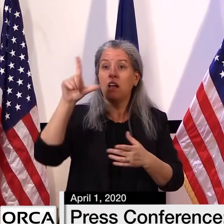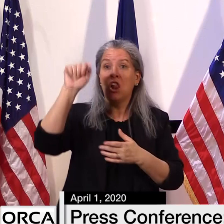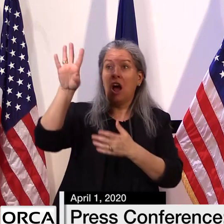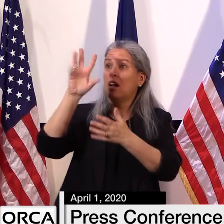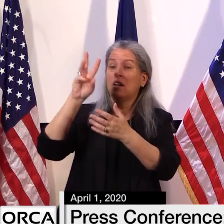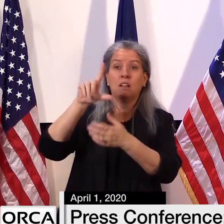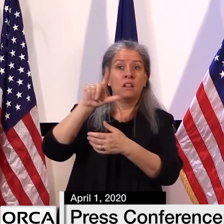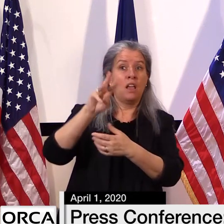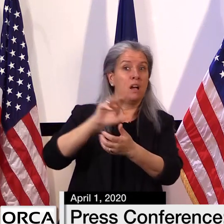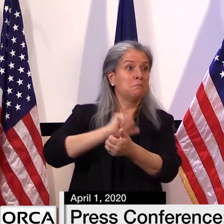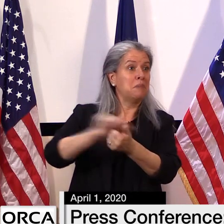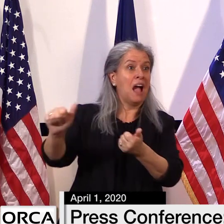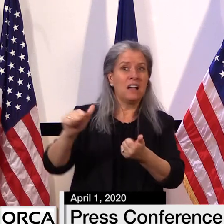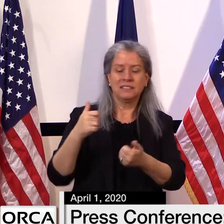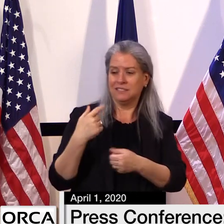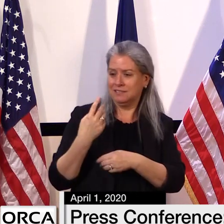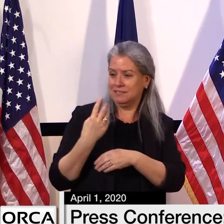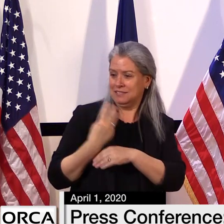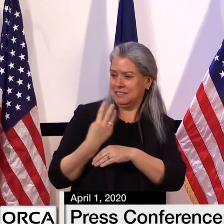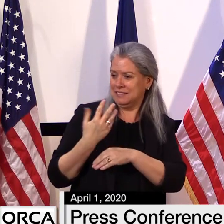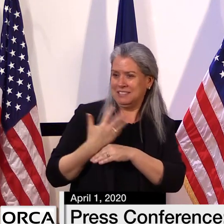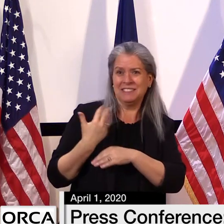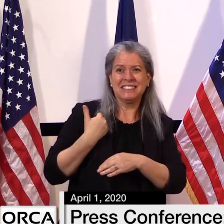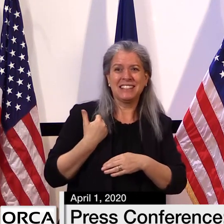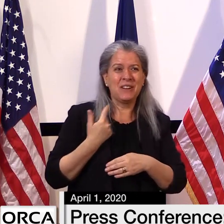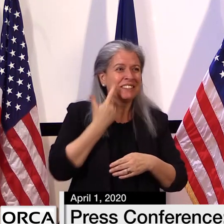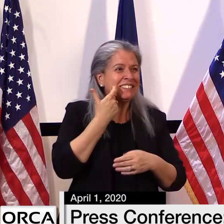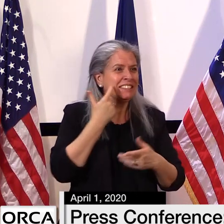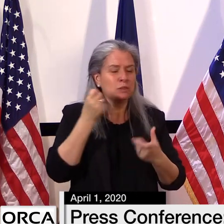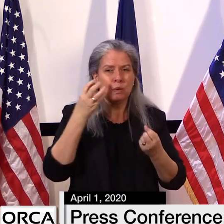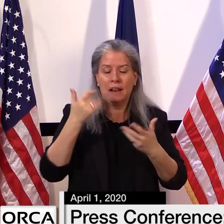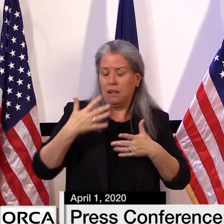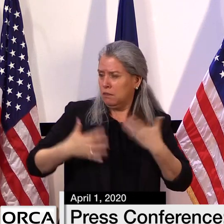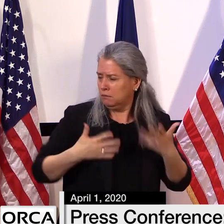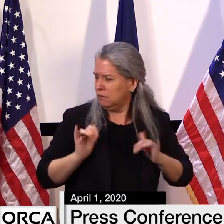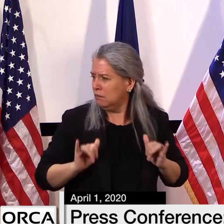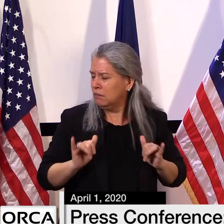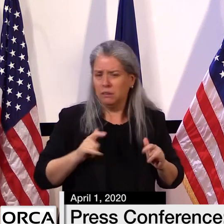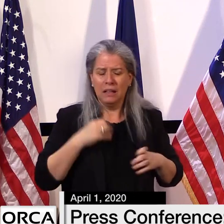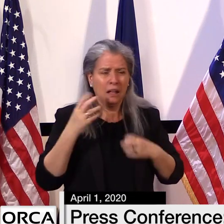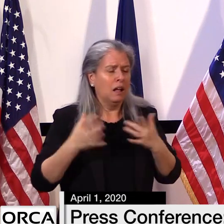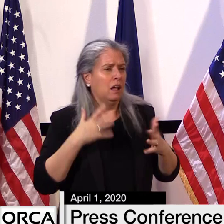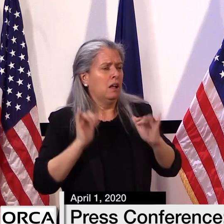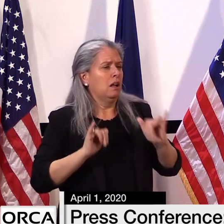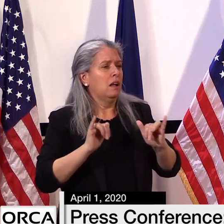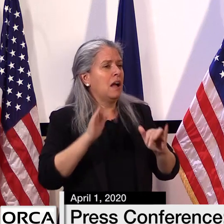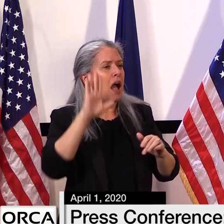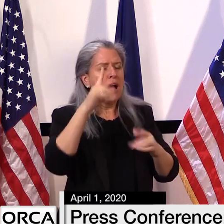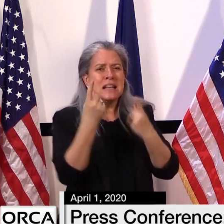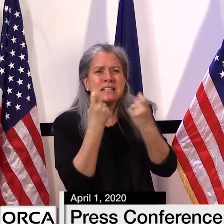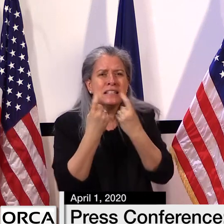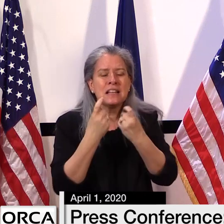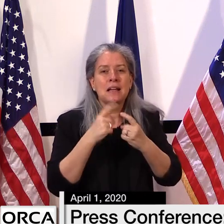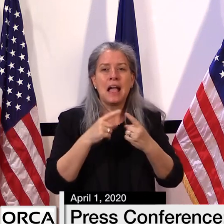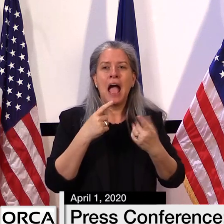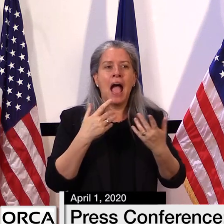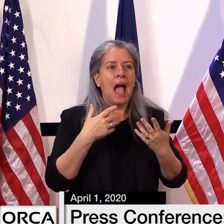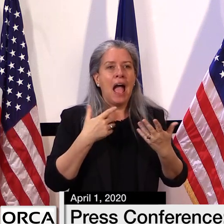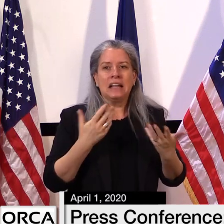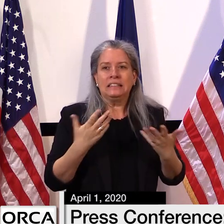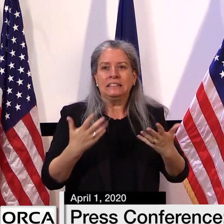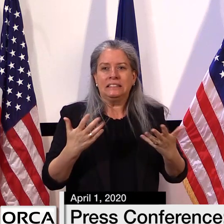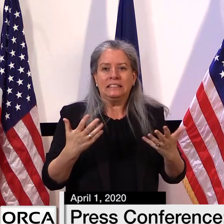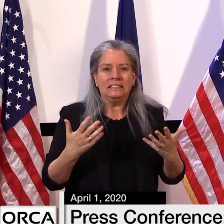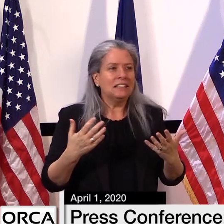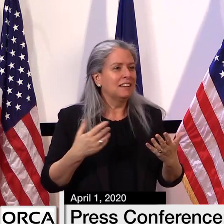law about 4 or 5 days ago. So some of these details that I know people want to know are just